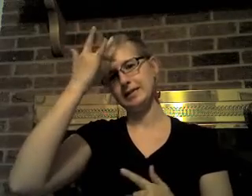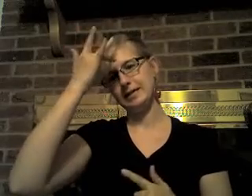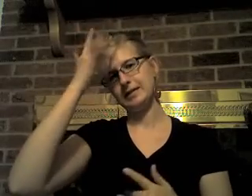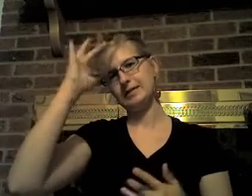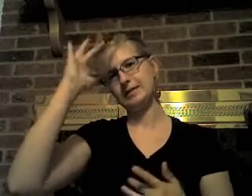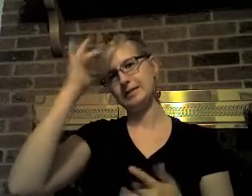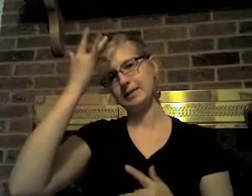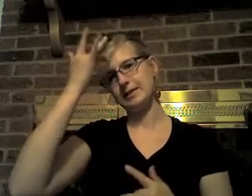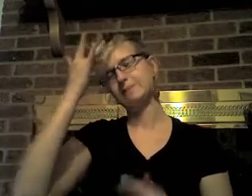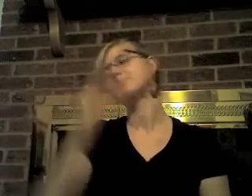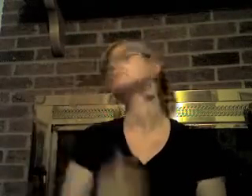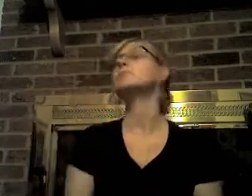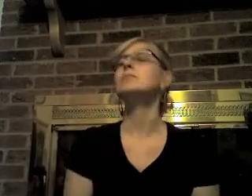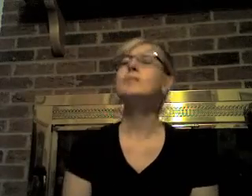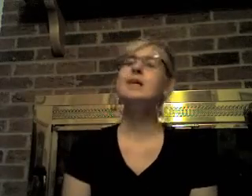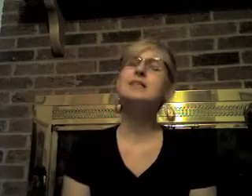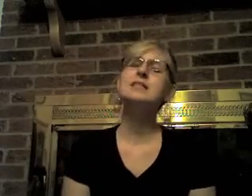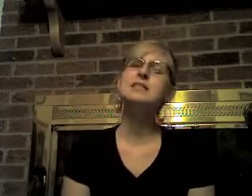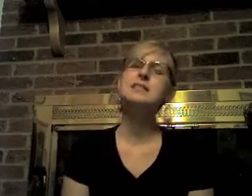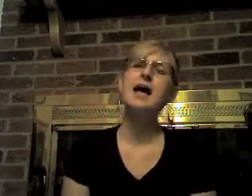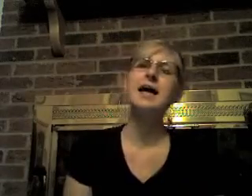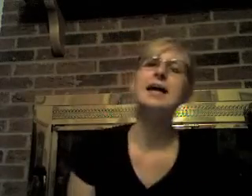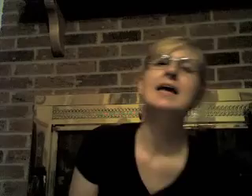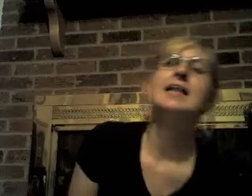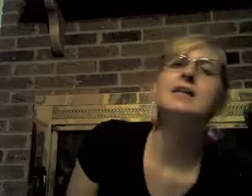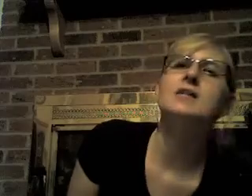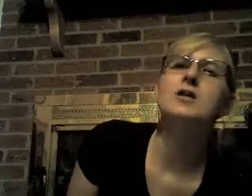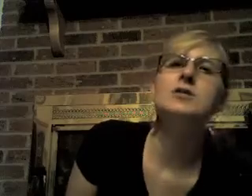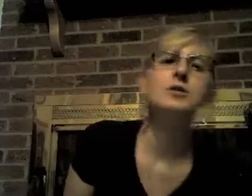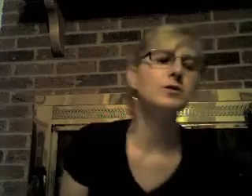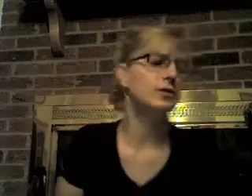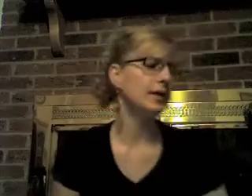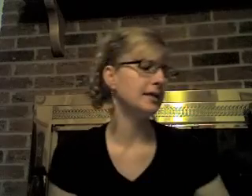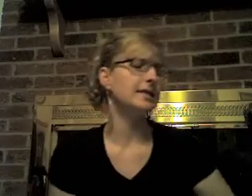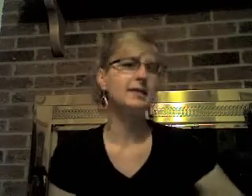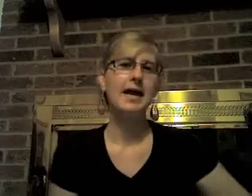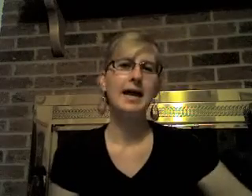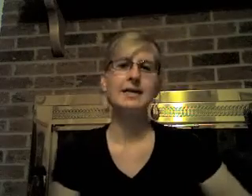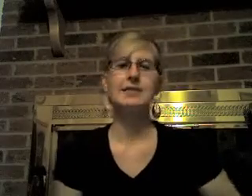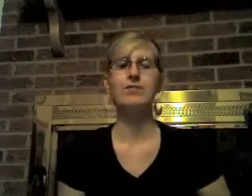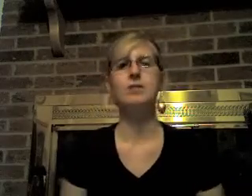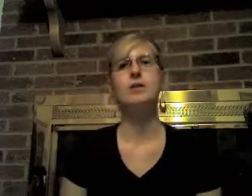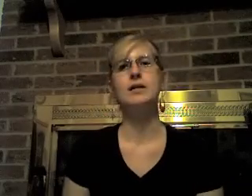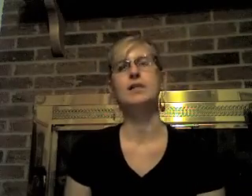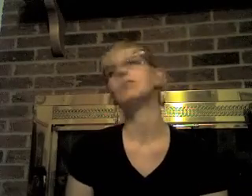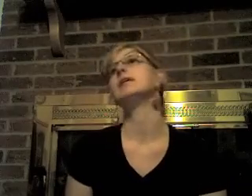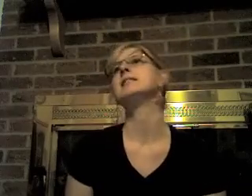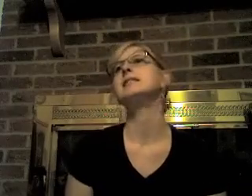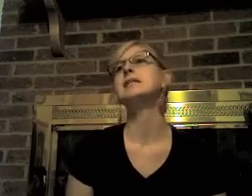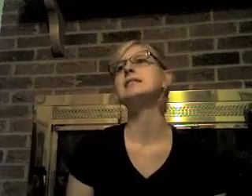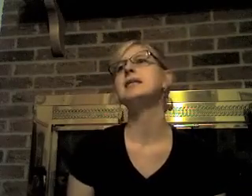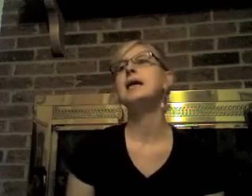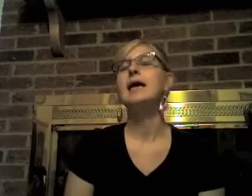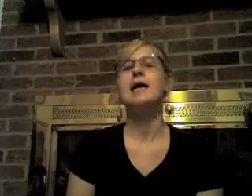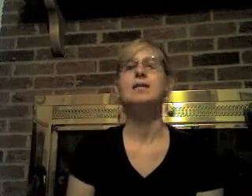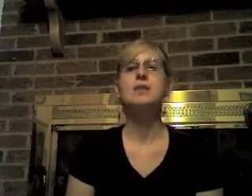sick, sick. This is a sign that is also used as slang in the deaf community. For instance, it can be